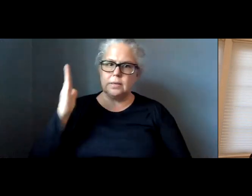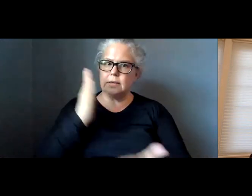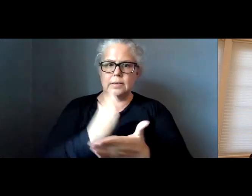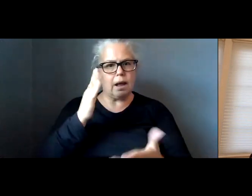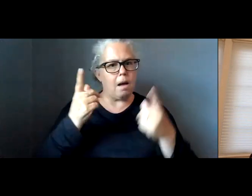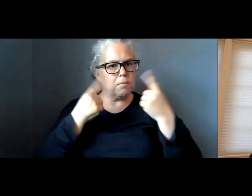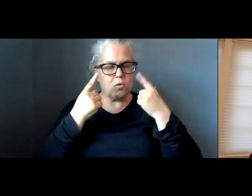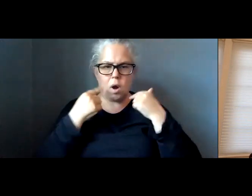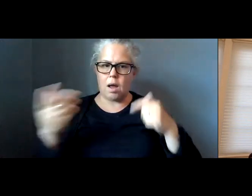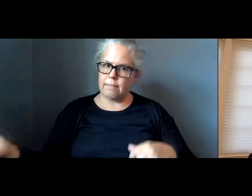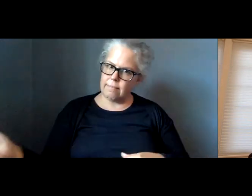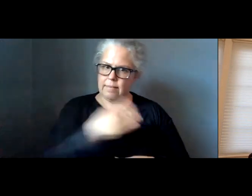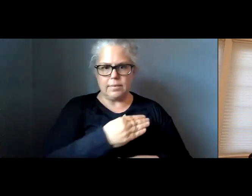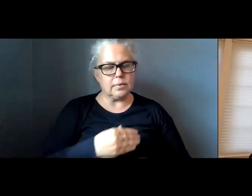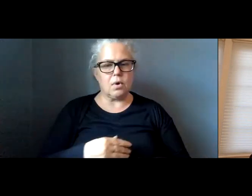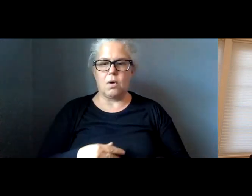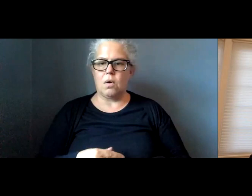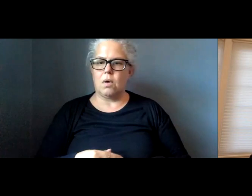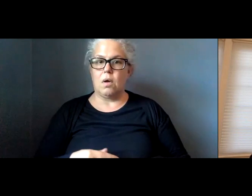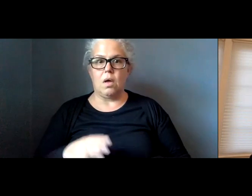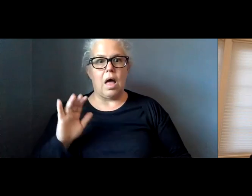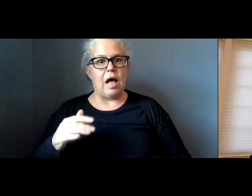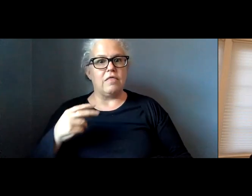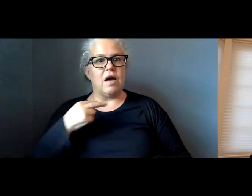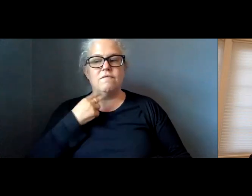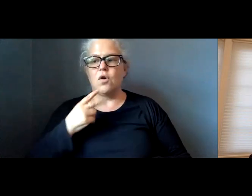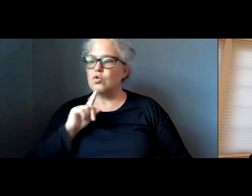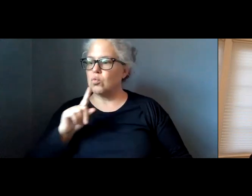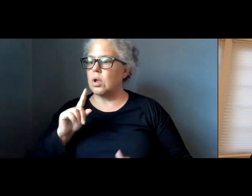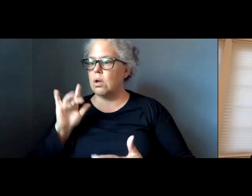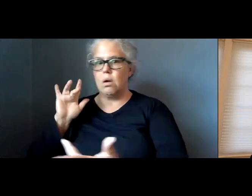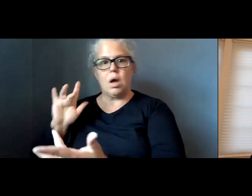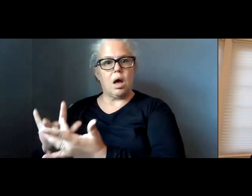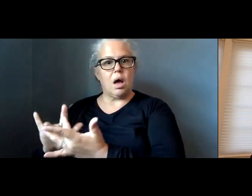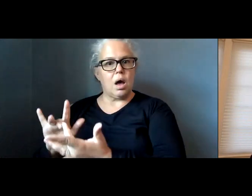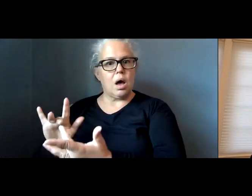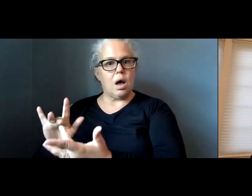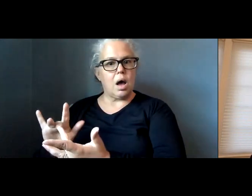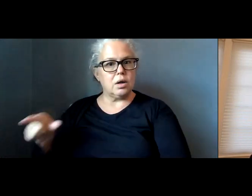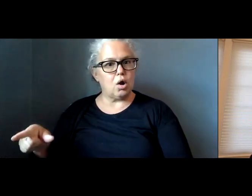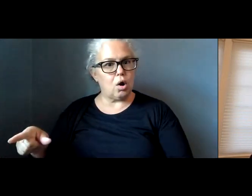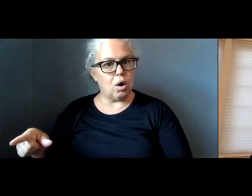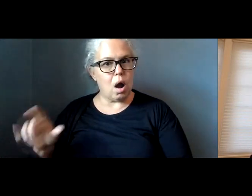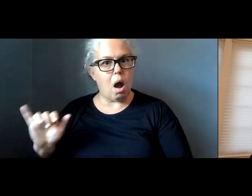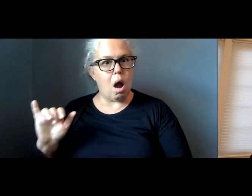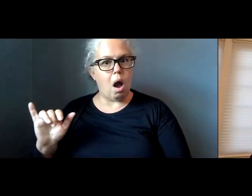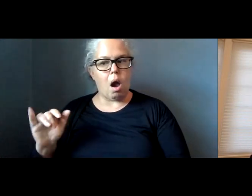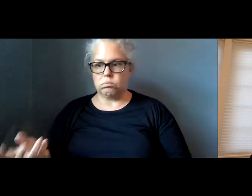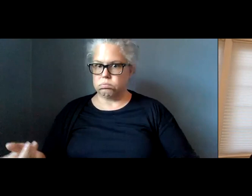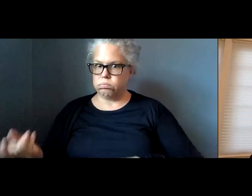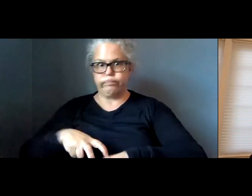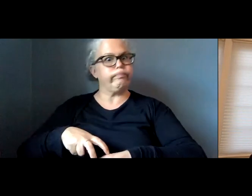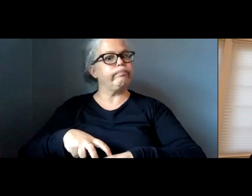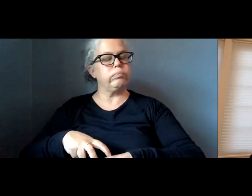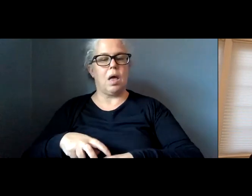on. The commanding tone of Barbara's voice seemed to reach deep into the student's sensibilities, and she did what she was told to do. I had